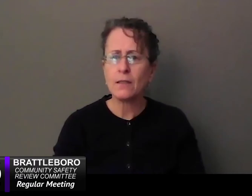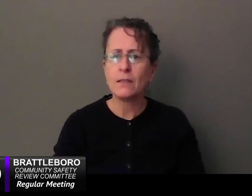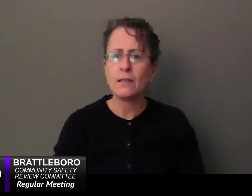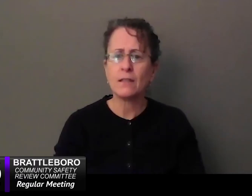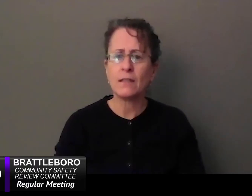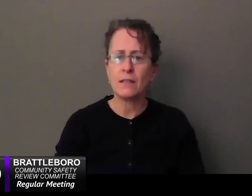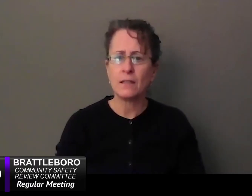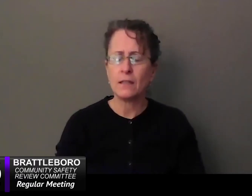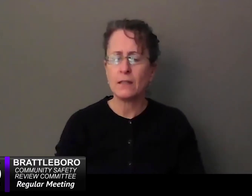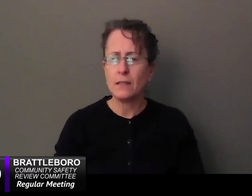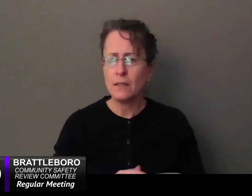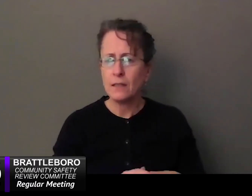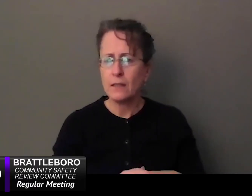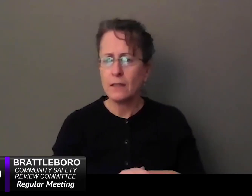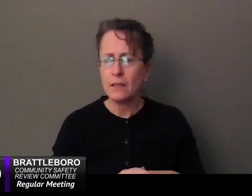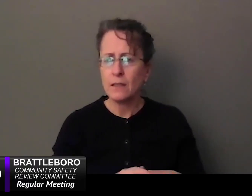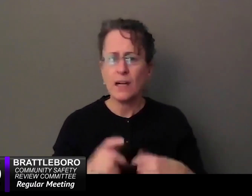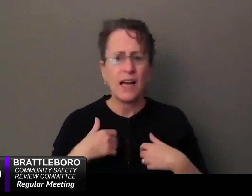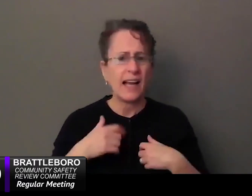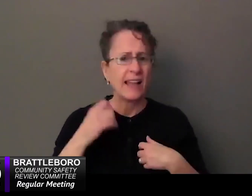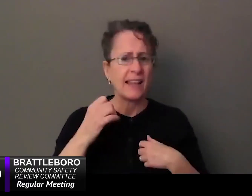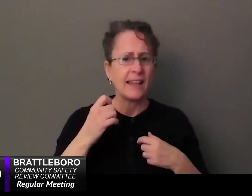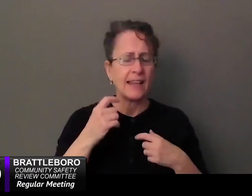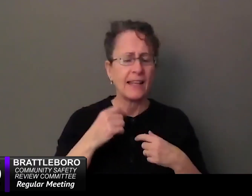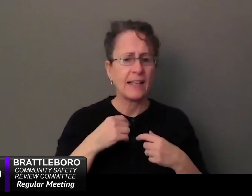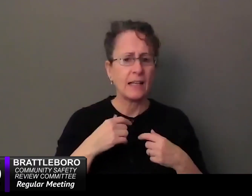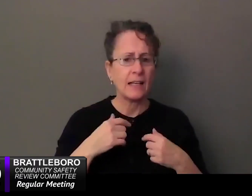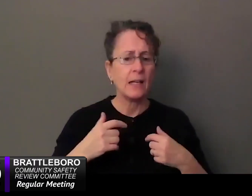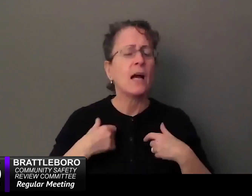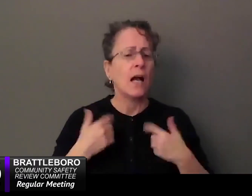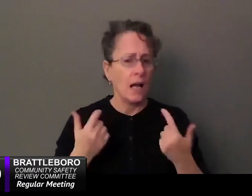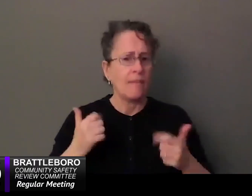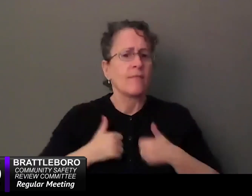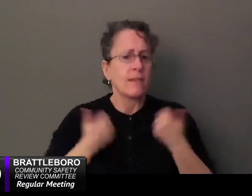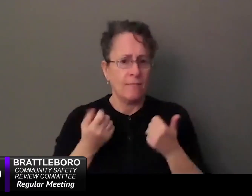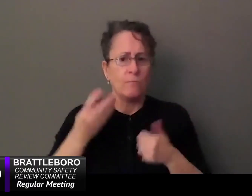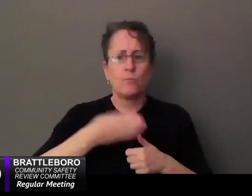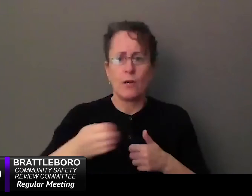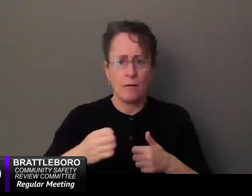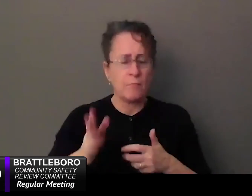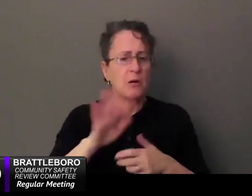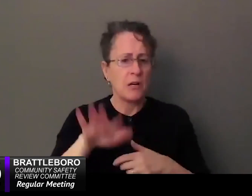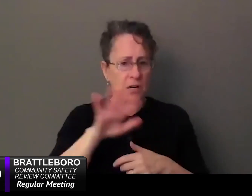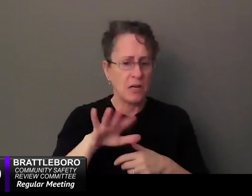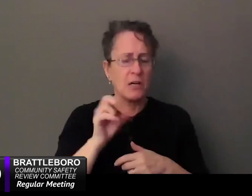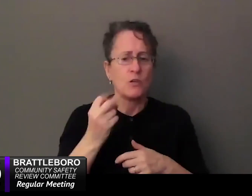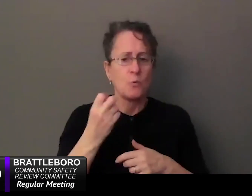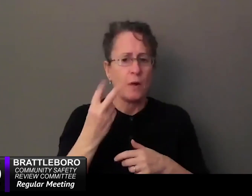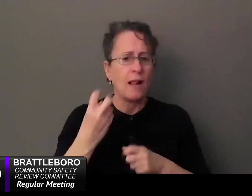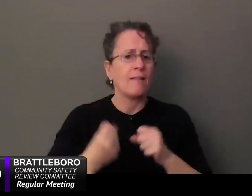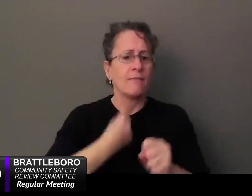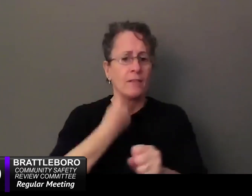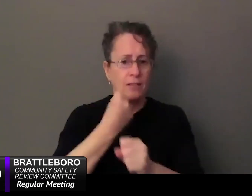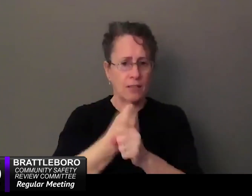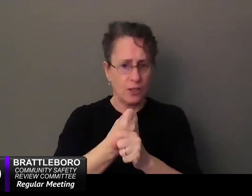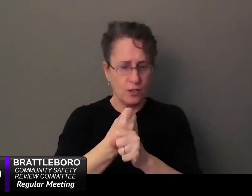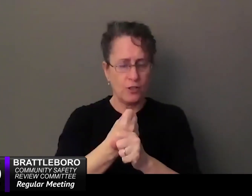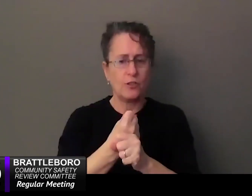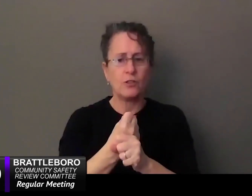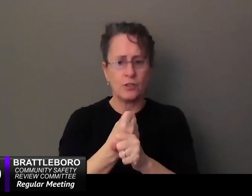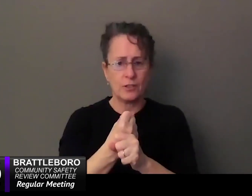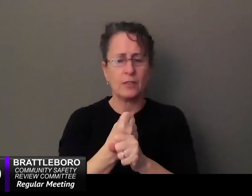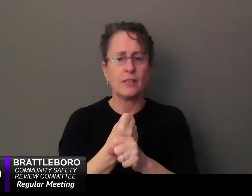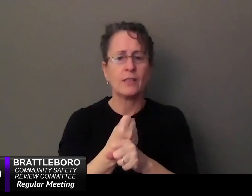I've been in Brattleboro about a dozen years. When I first came here, I